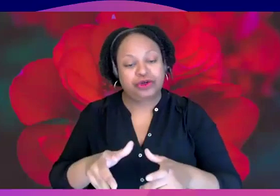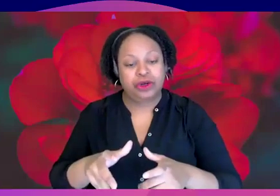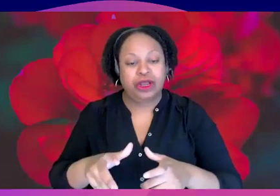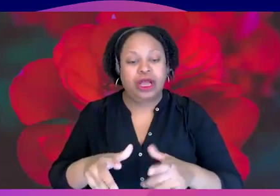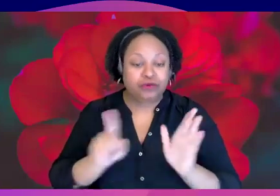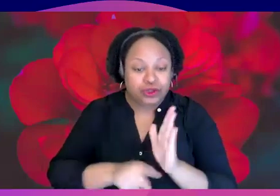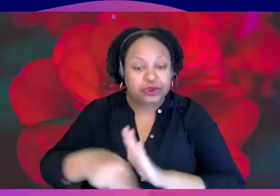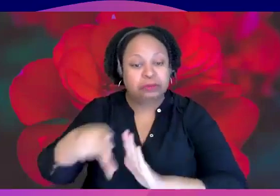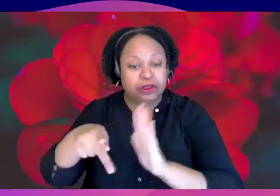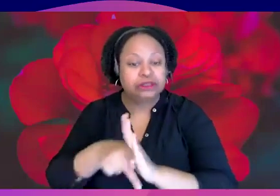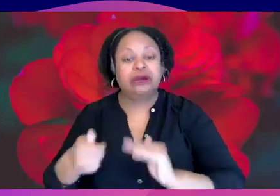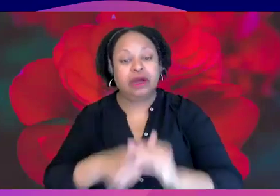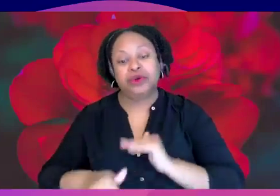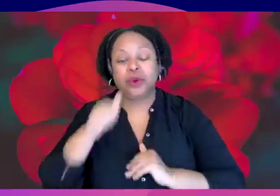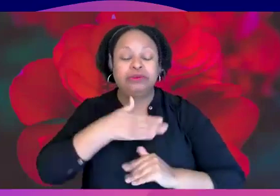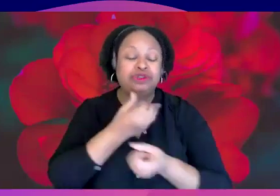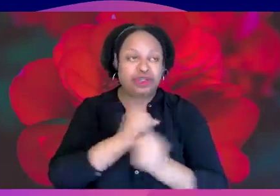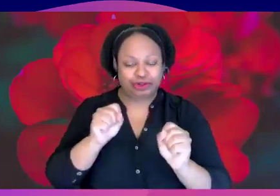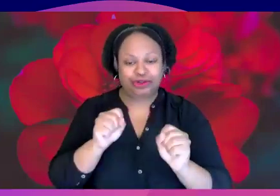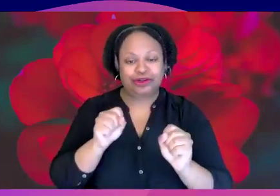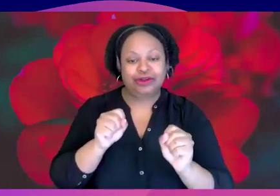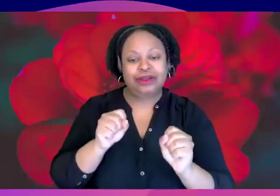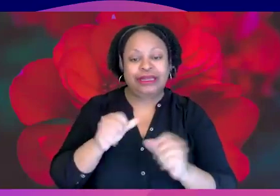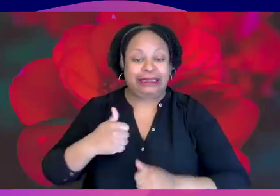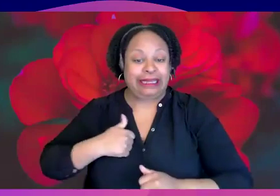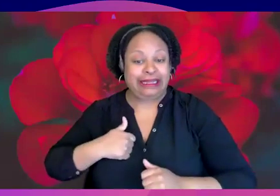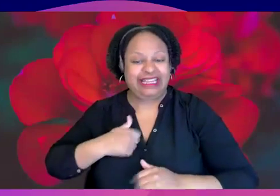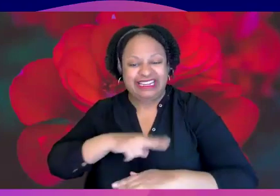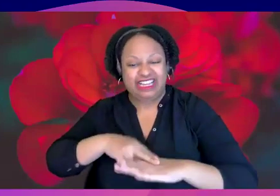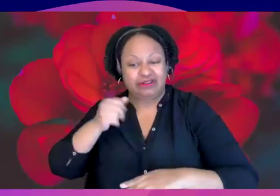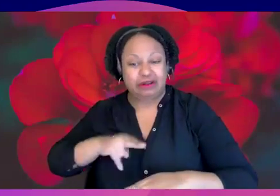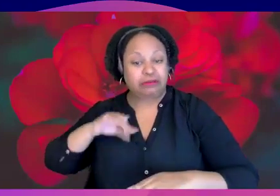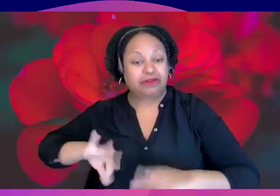Shelters Canada, a national nonprofit network of violence against women's shelters.